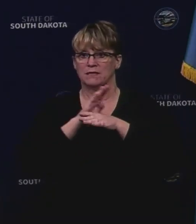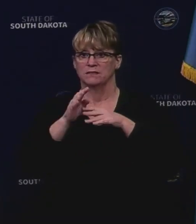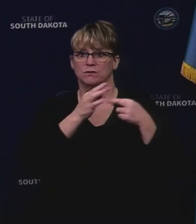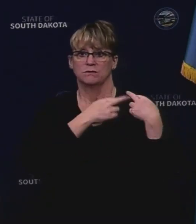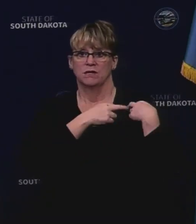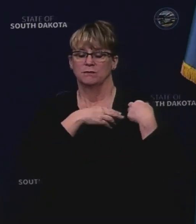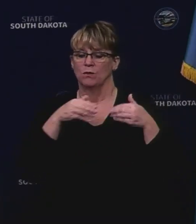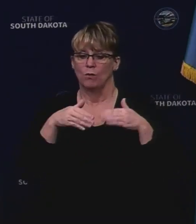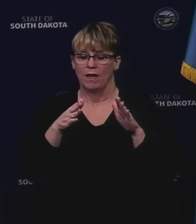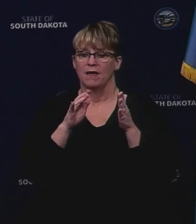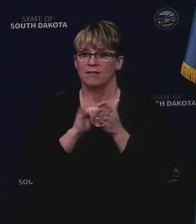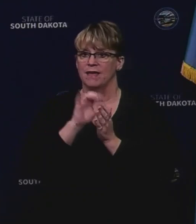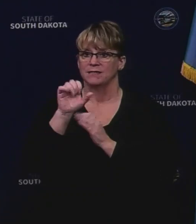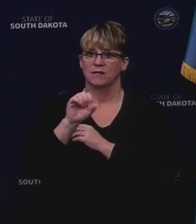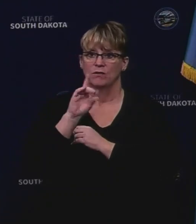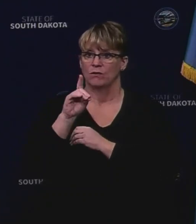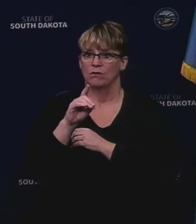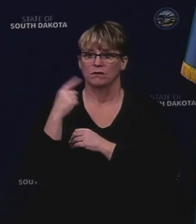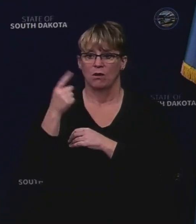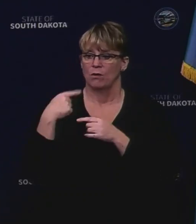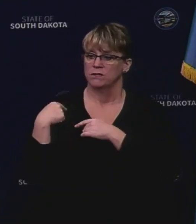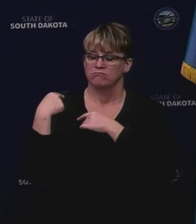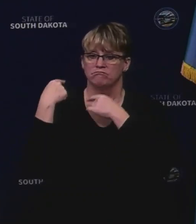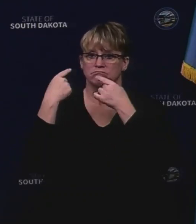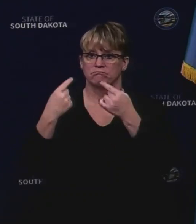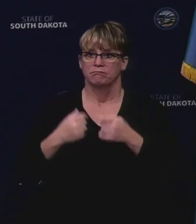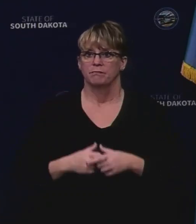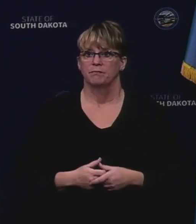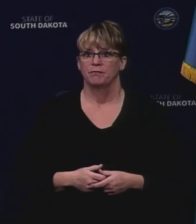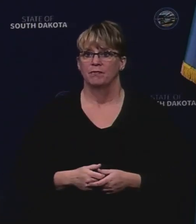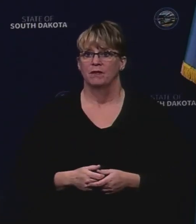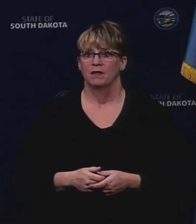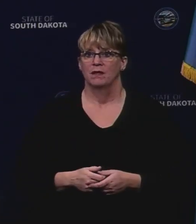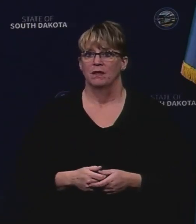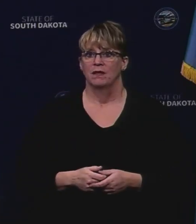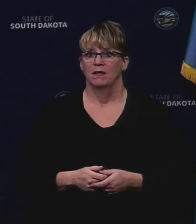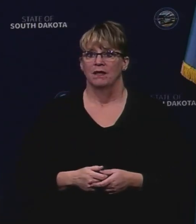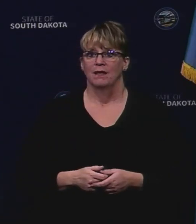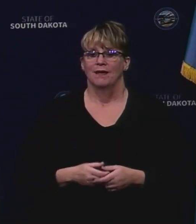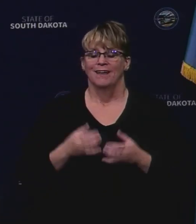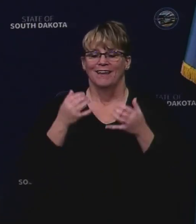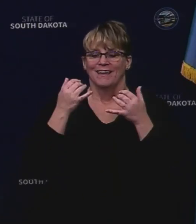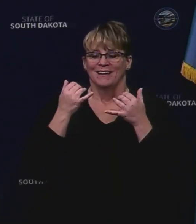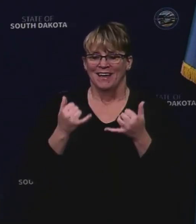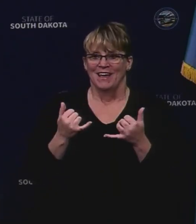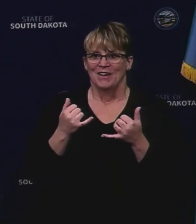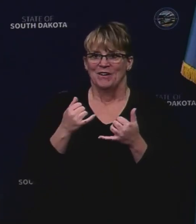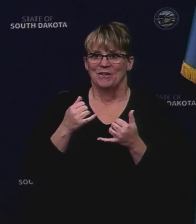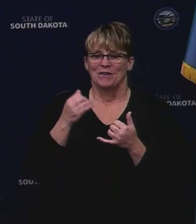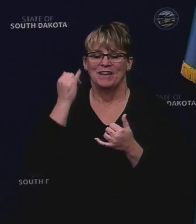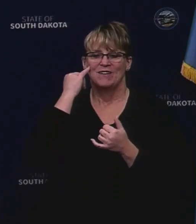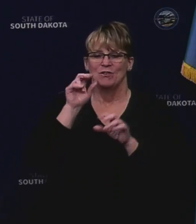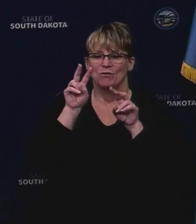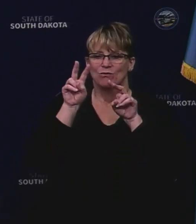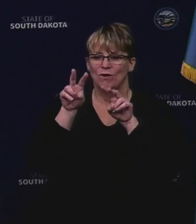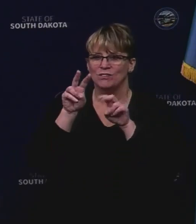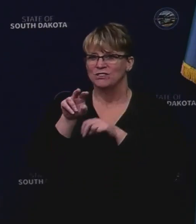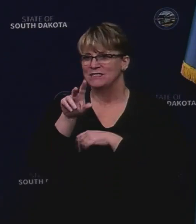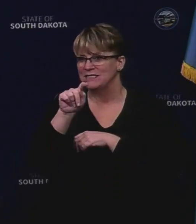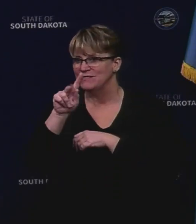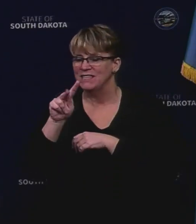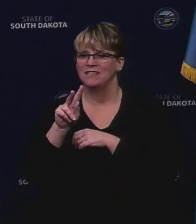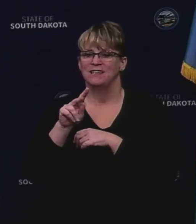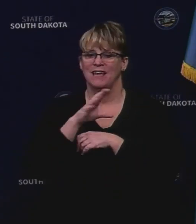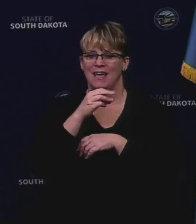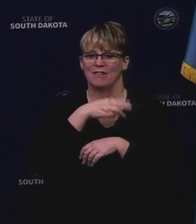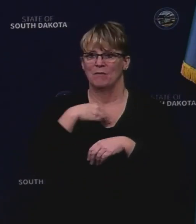responsible manner that South Dakota always has. Now, we seem to be talking past each other. If you listen to people on TV, and if you listen